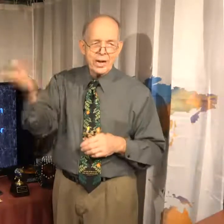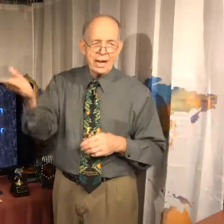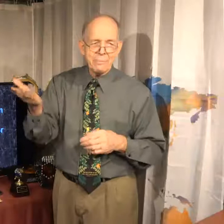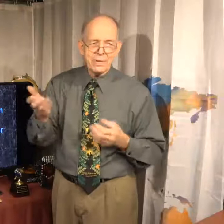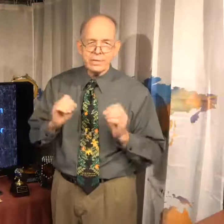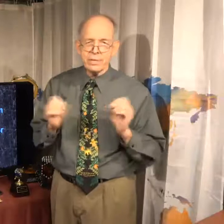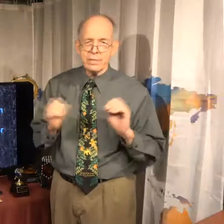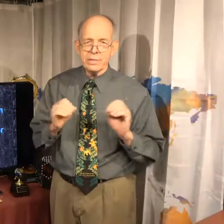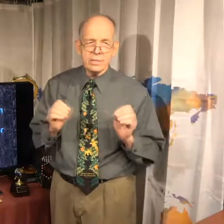him.